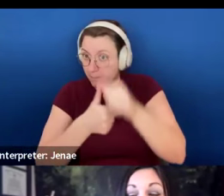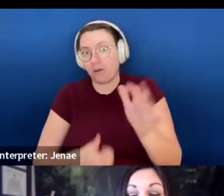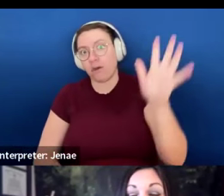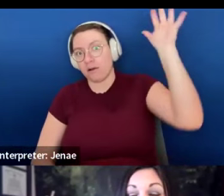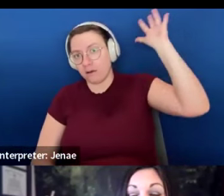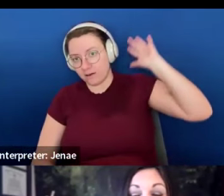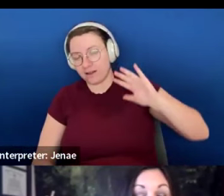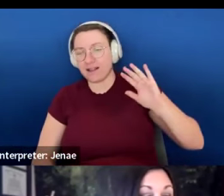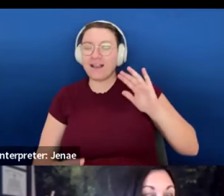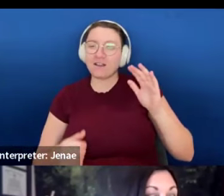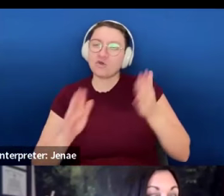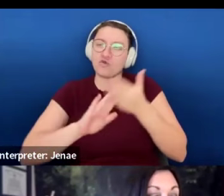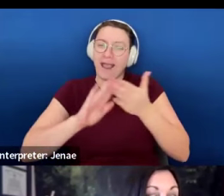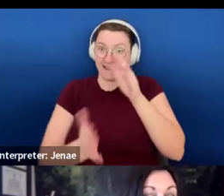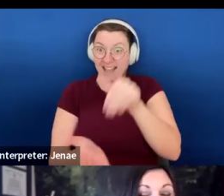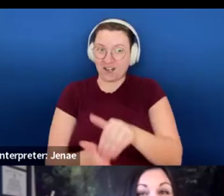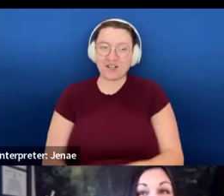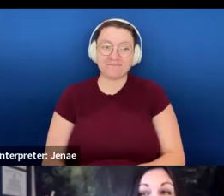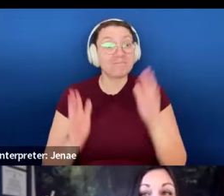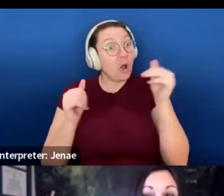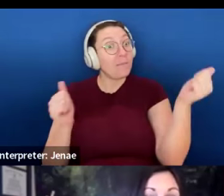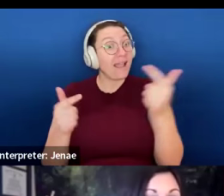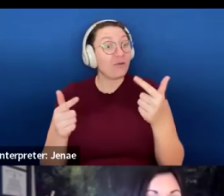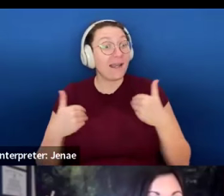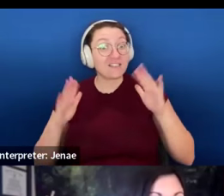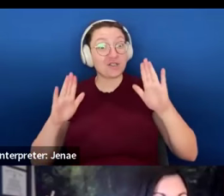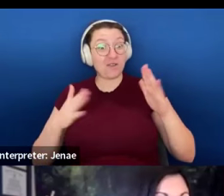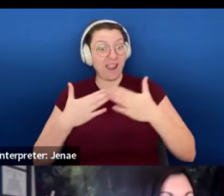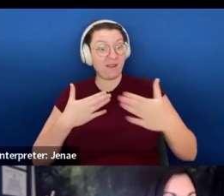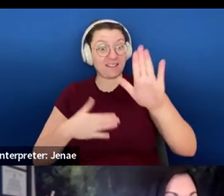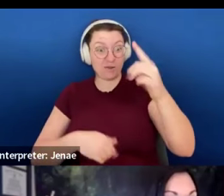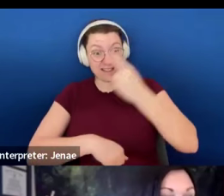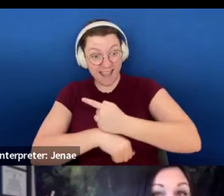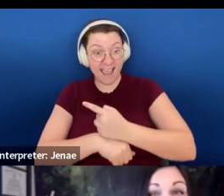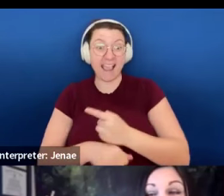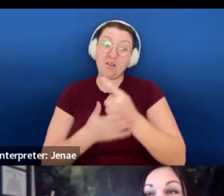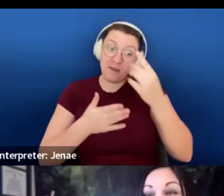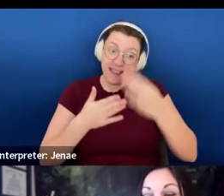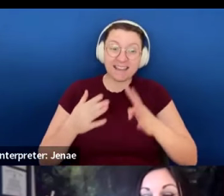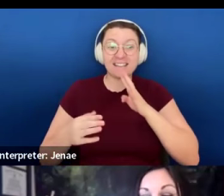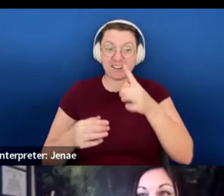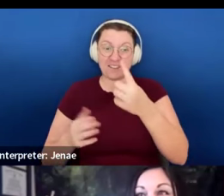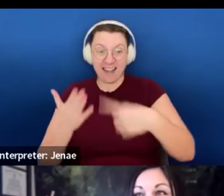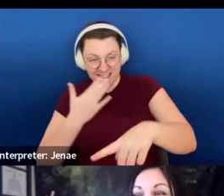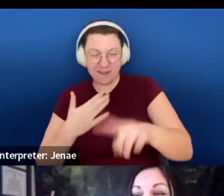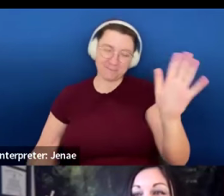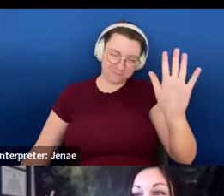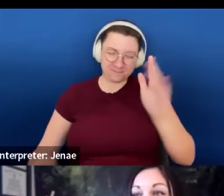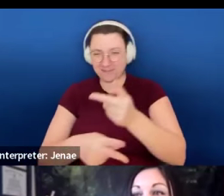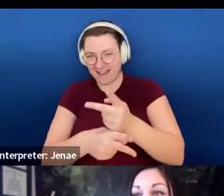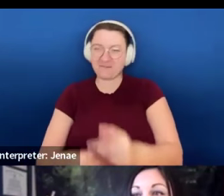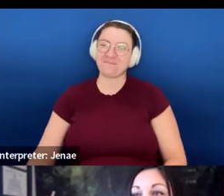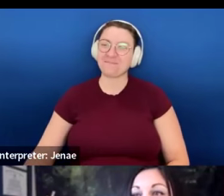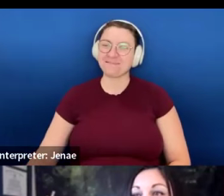run the Milieu Center. All right. Hope everyone has a great rest of their day, great weekend. We'll talk to folks next week. Take care. Bye-bye.